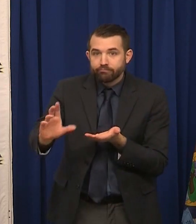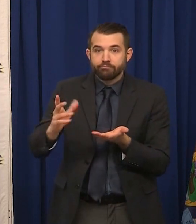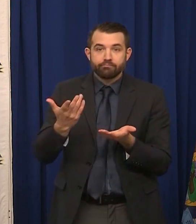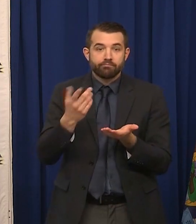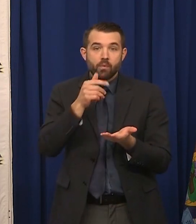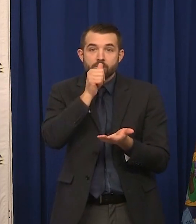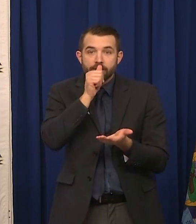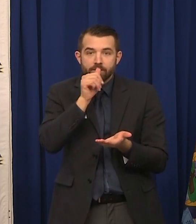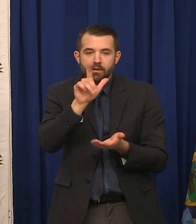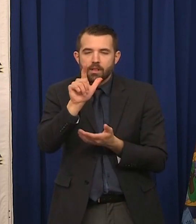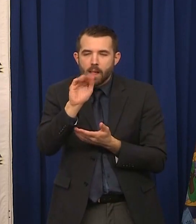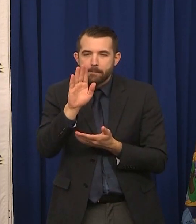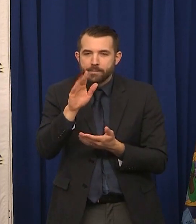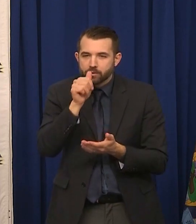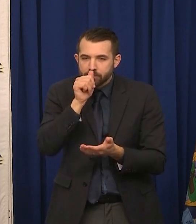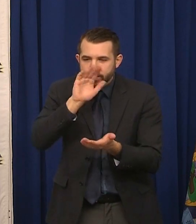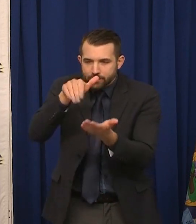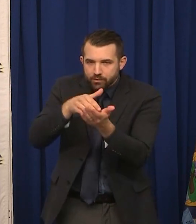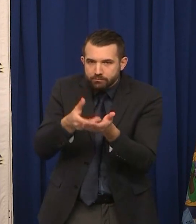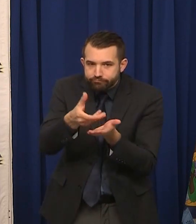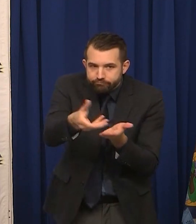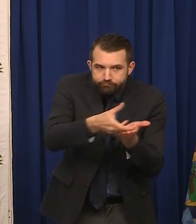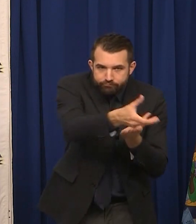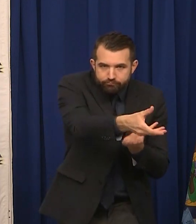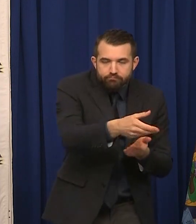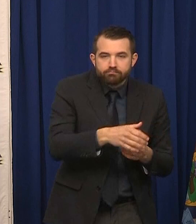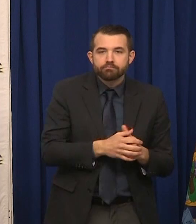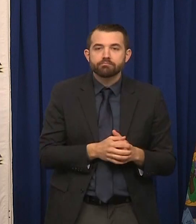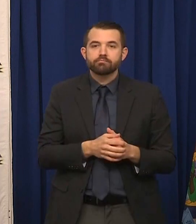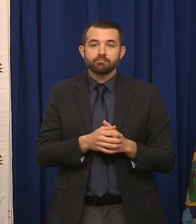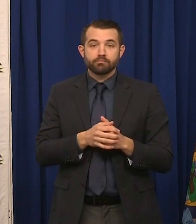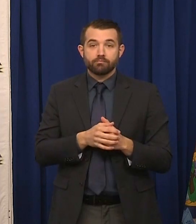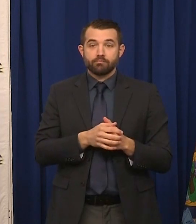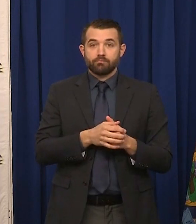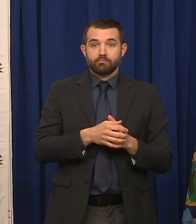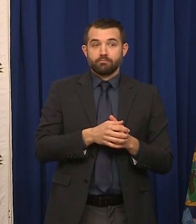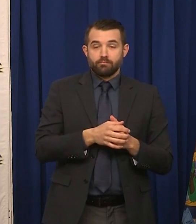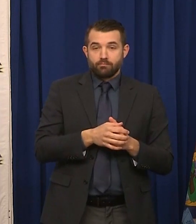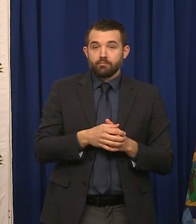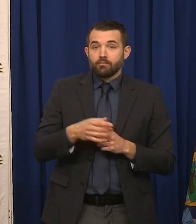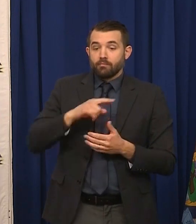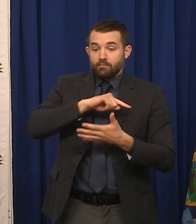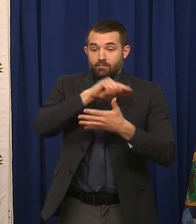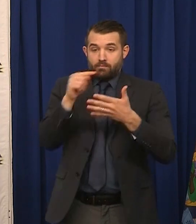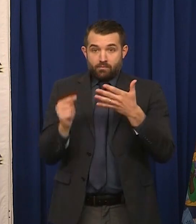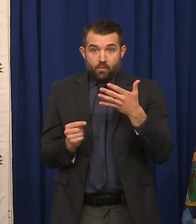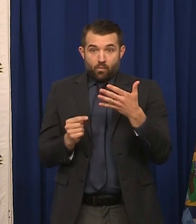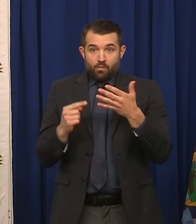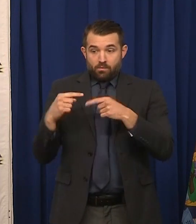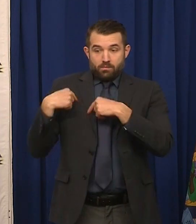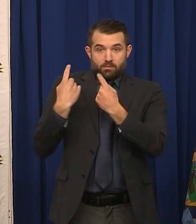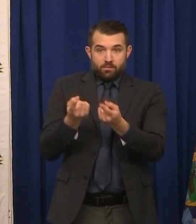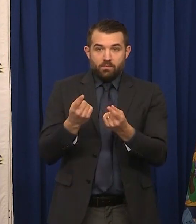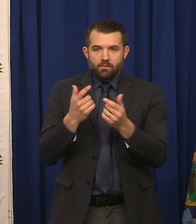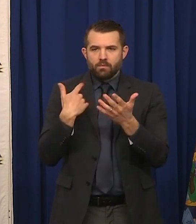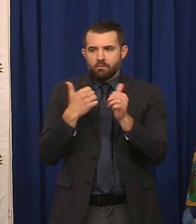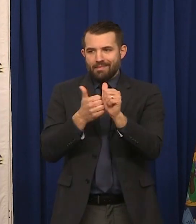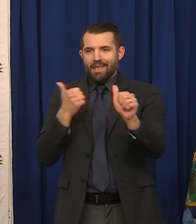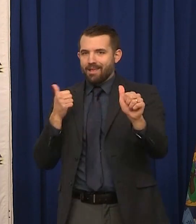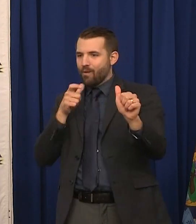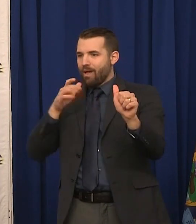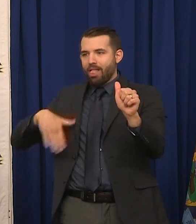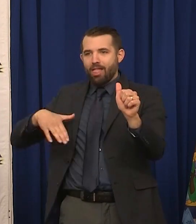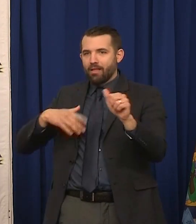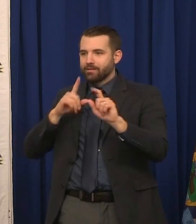laboratory. These are samples that had been waiting testing at our laboratory, but because of our focus on